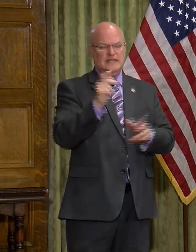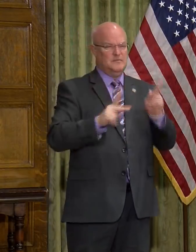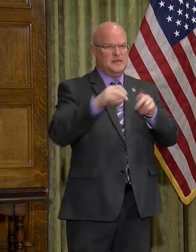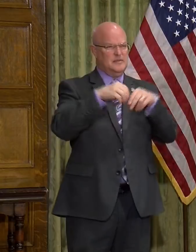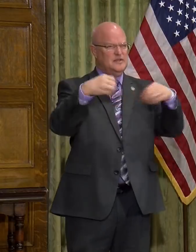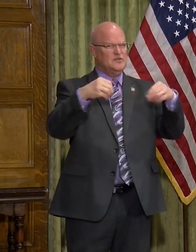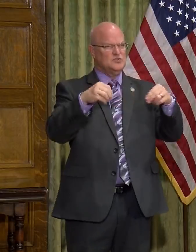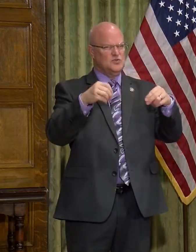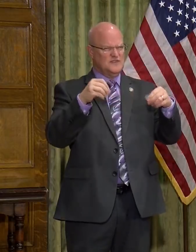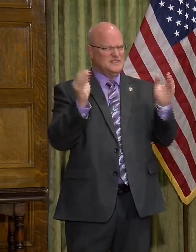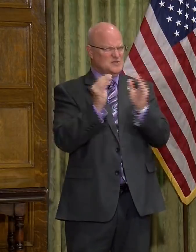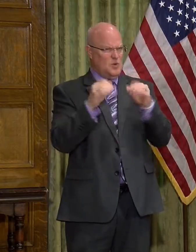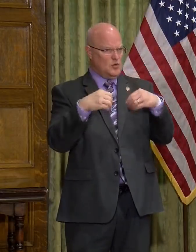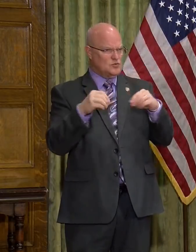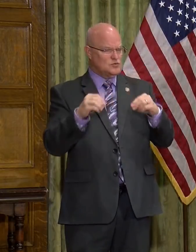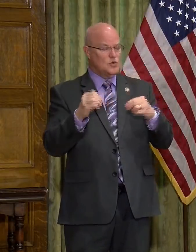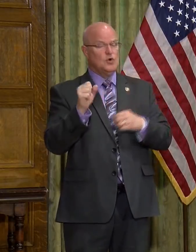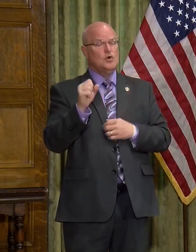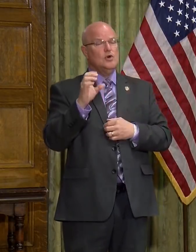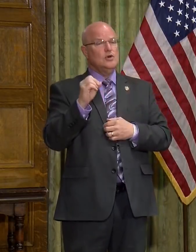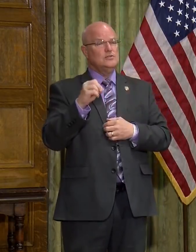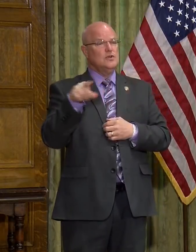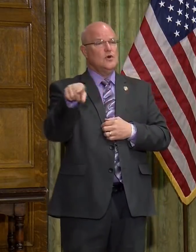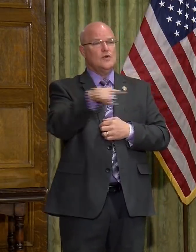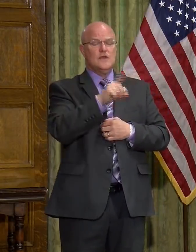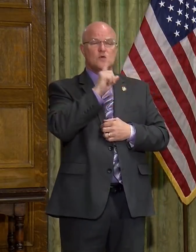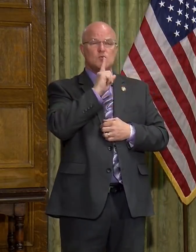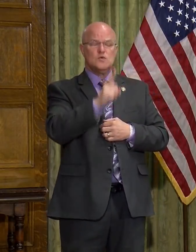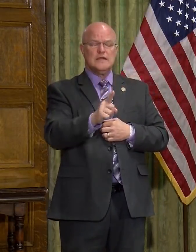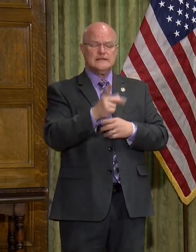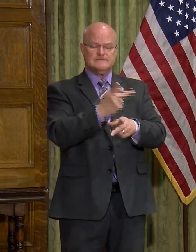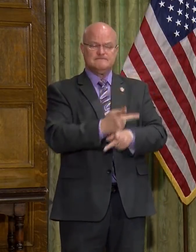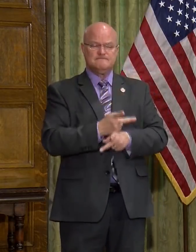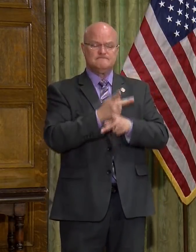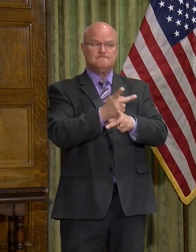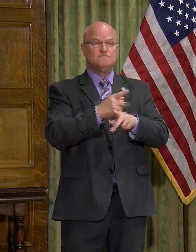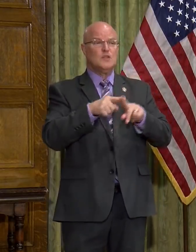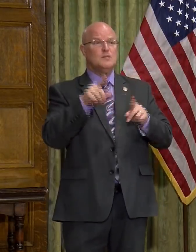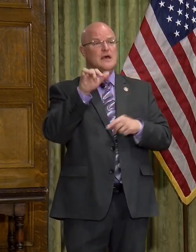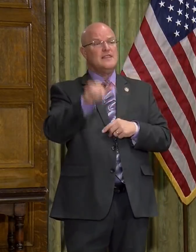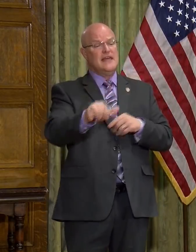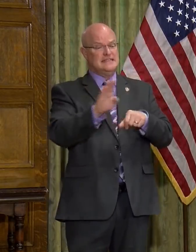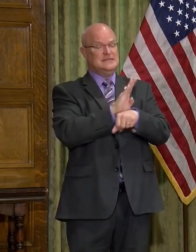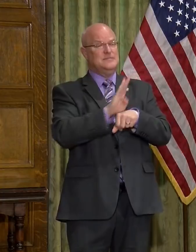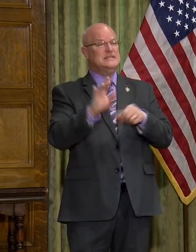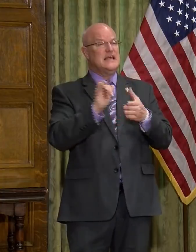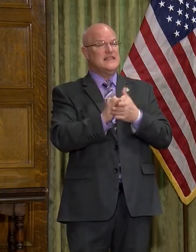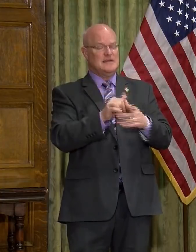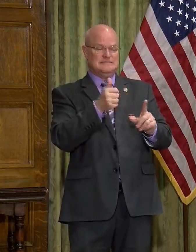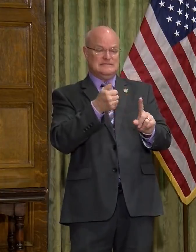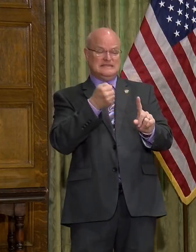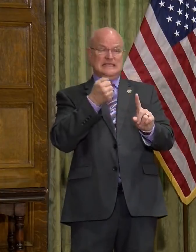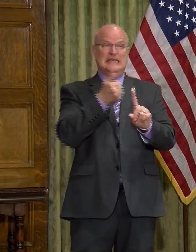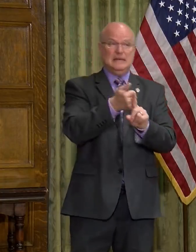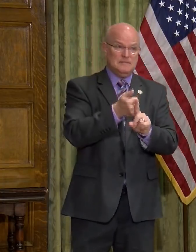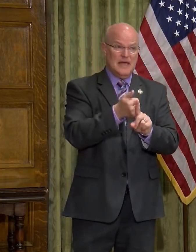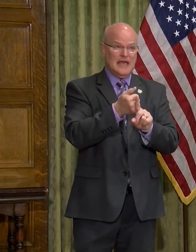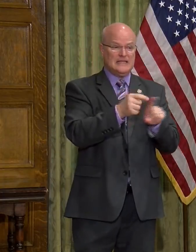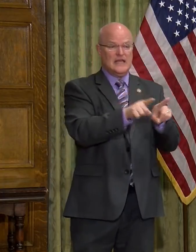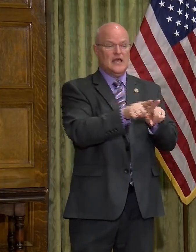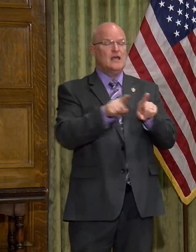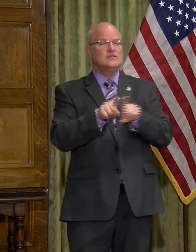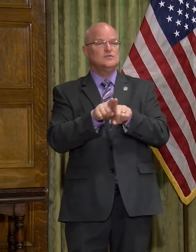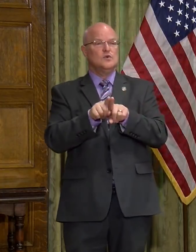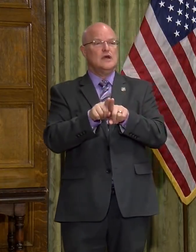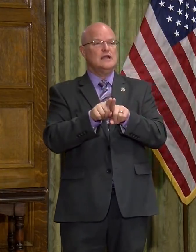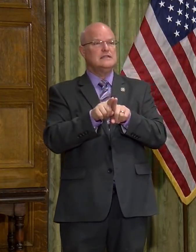customers if it's a smaller store. And so they're taking those precautions, but those are the businesses that would be impacted, as well